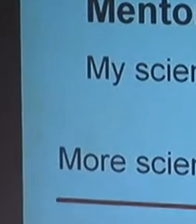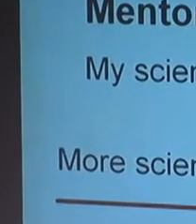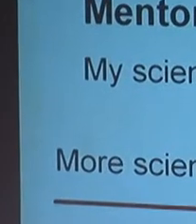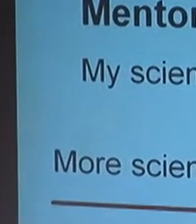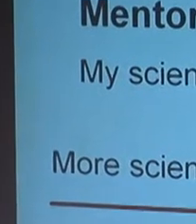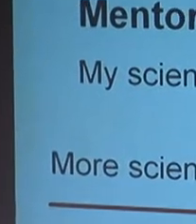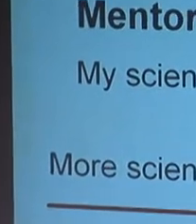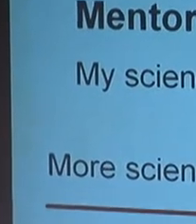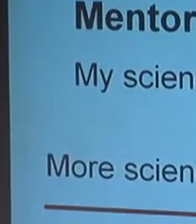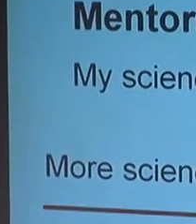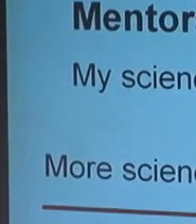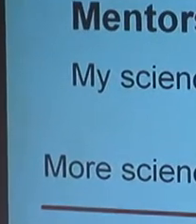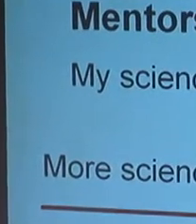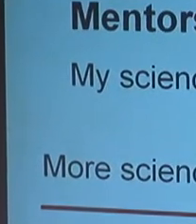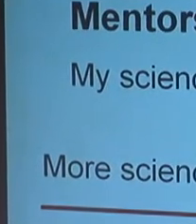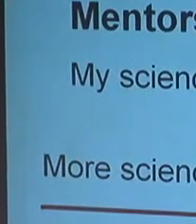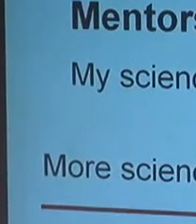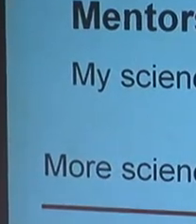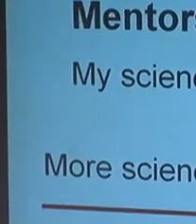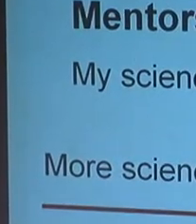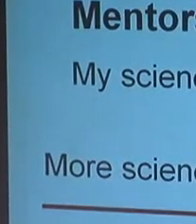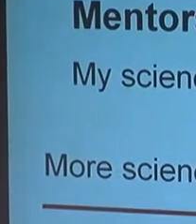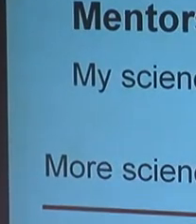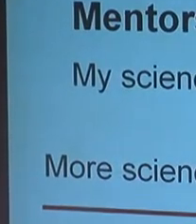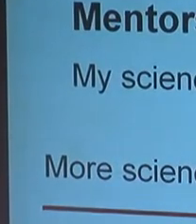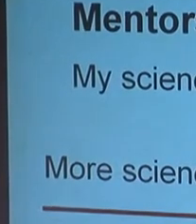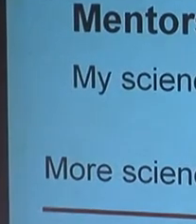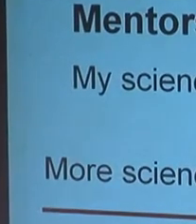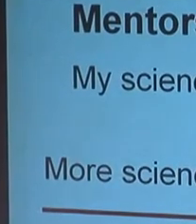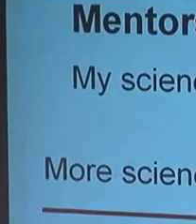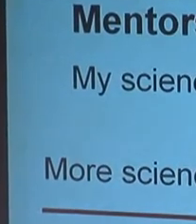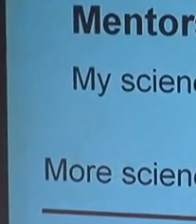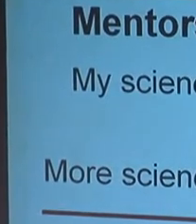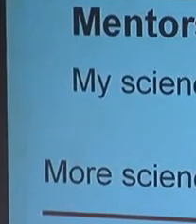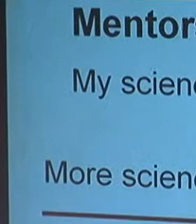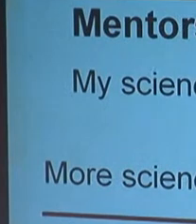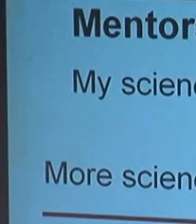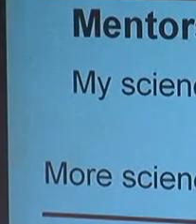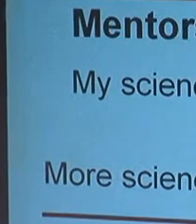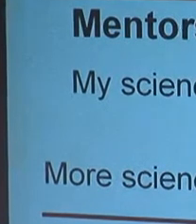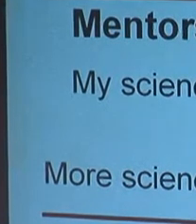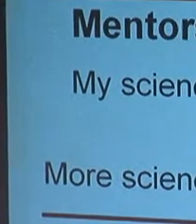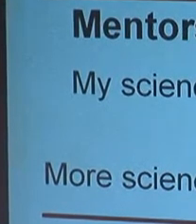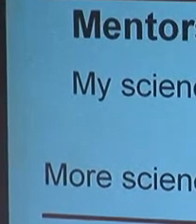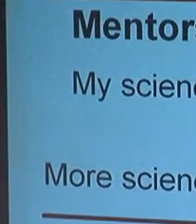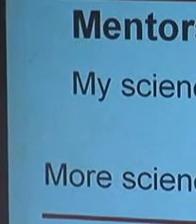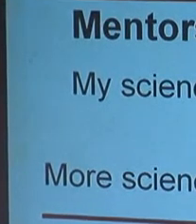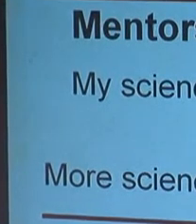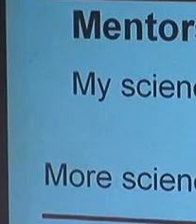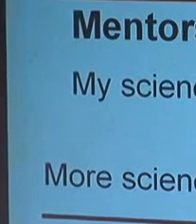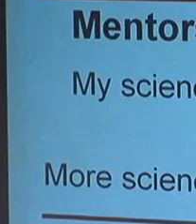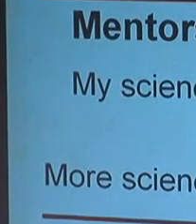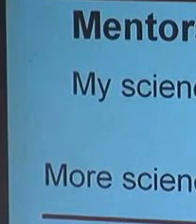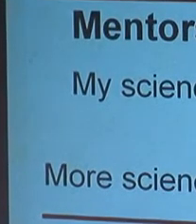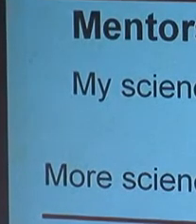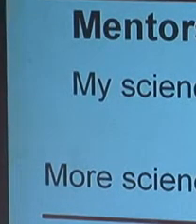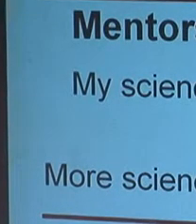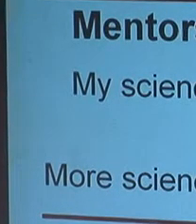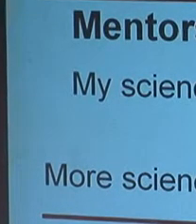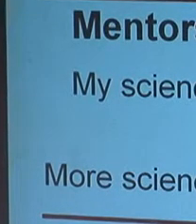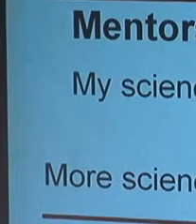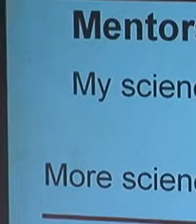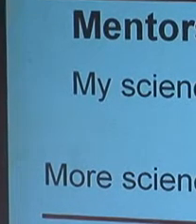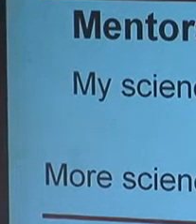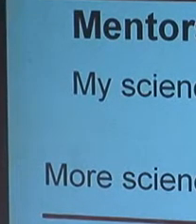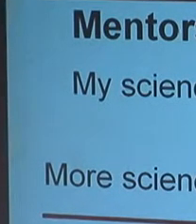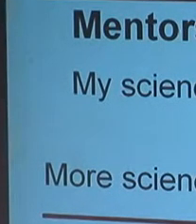into a career. Mentors are essential. I was saved by my science teacher. And a lot of these kids are ending up at the community colleges.